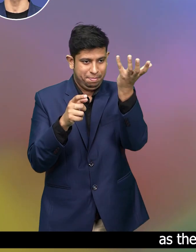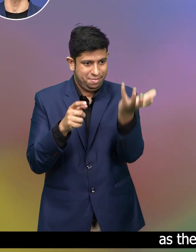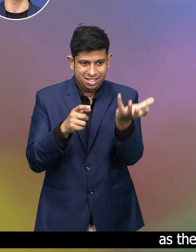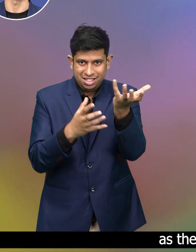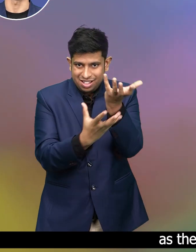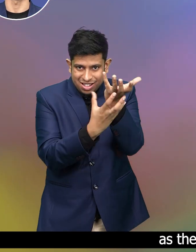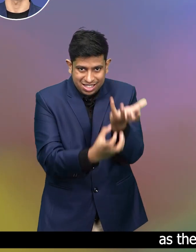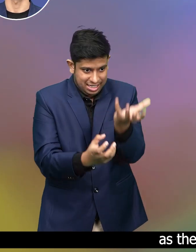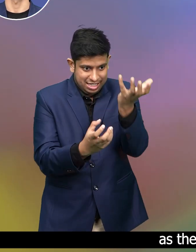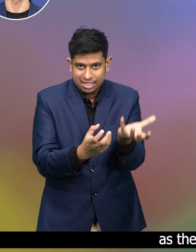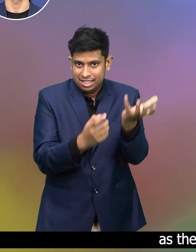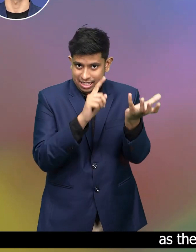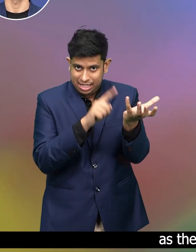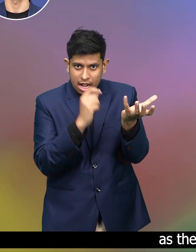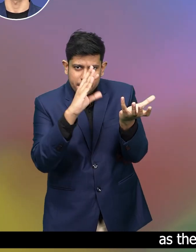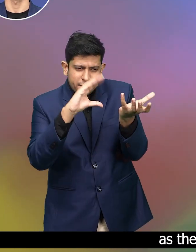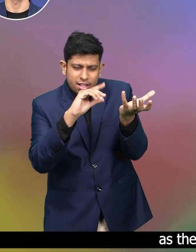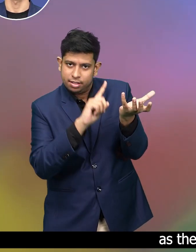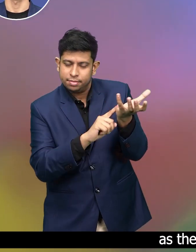per unit volume.